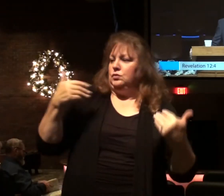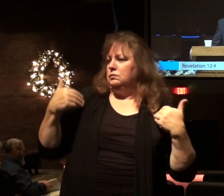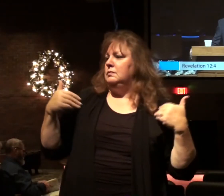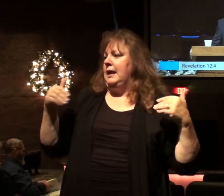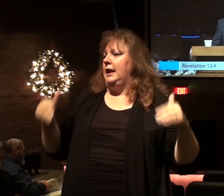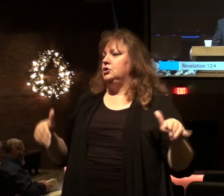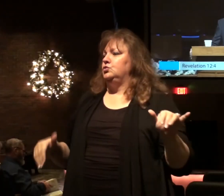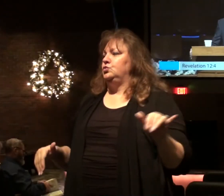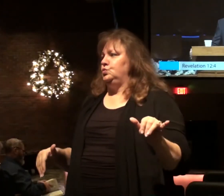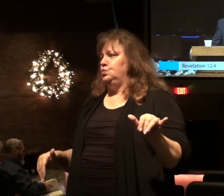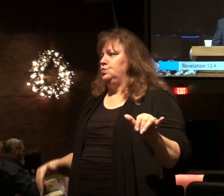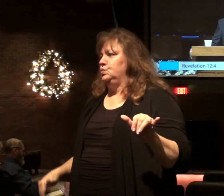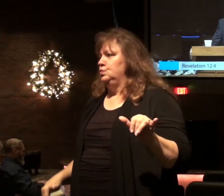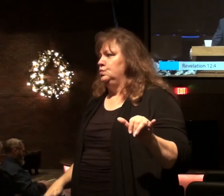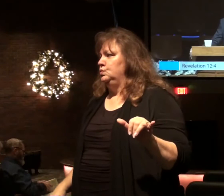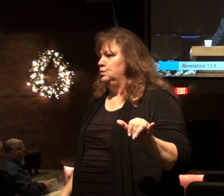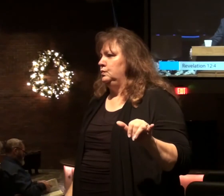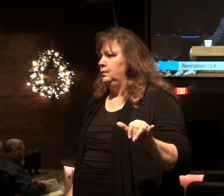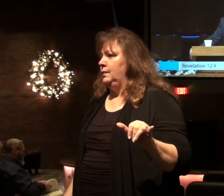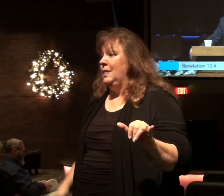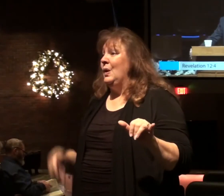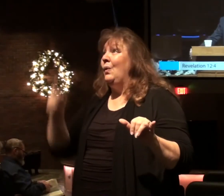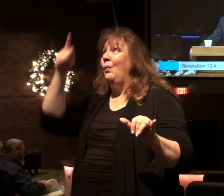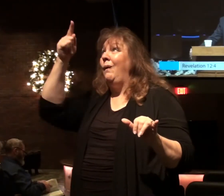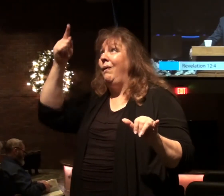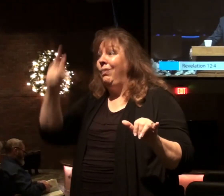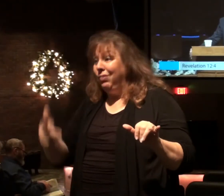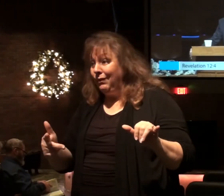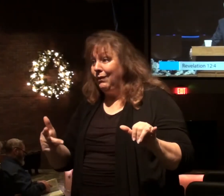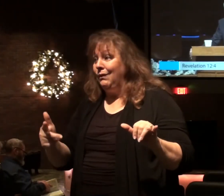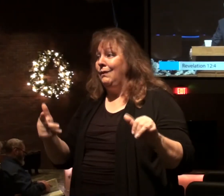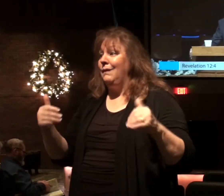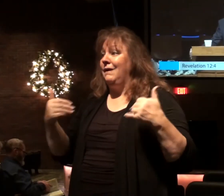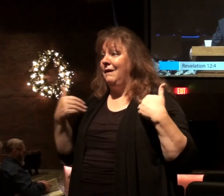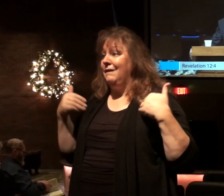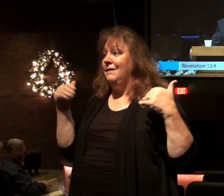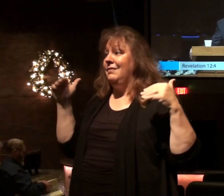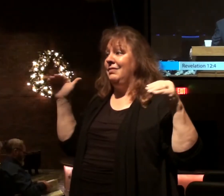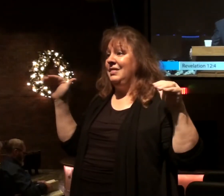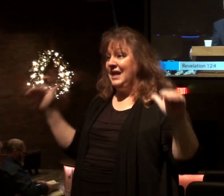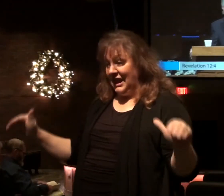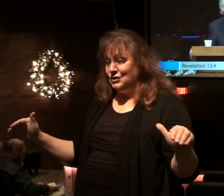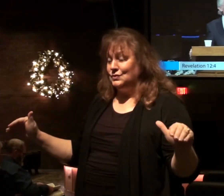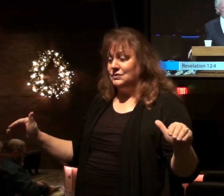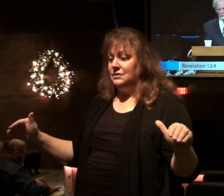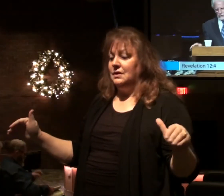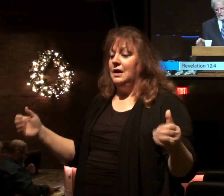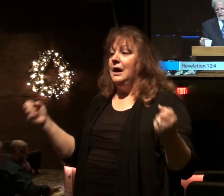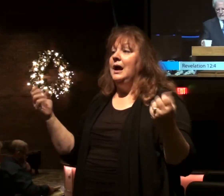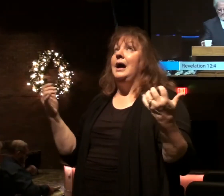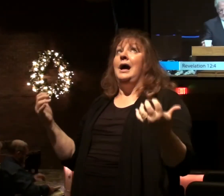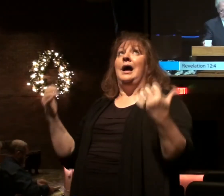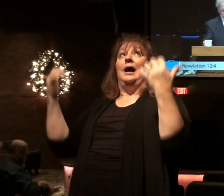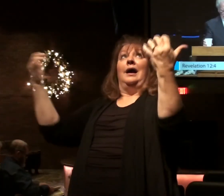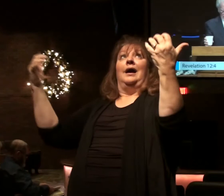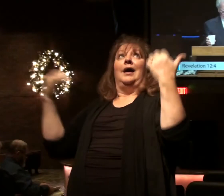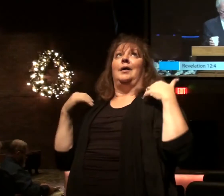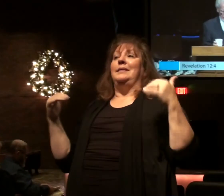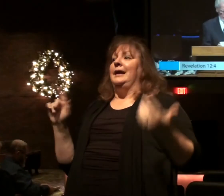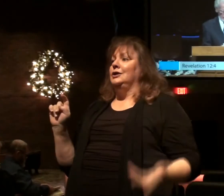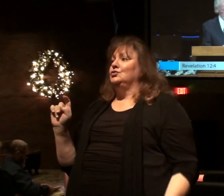angels. Now, a third of the angels. How many angels are there?